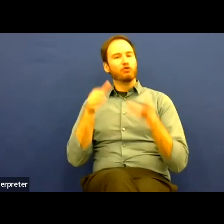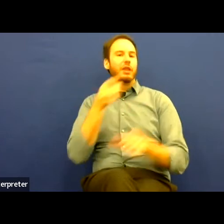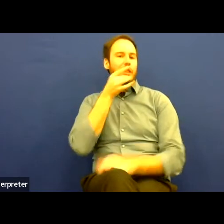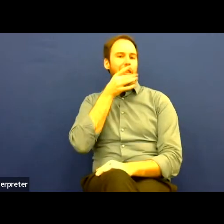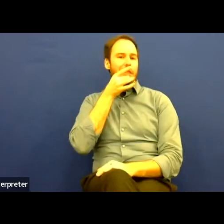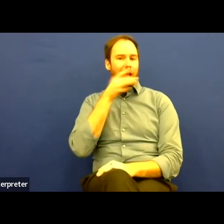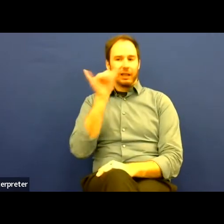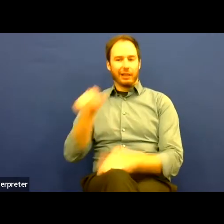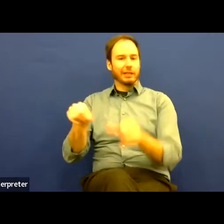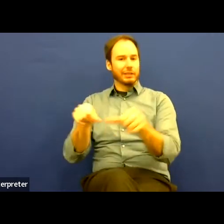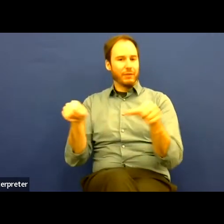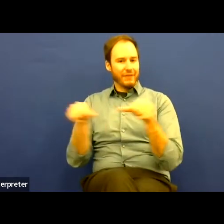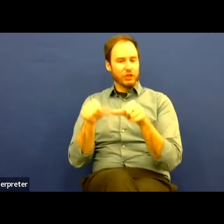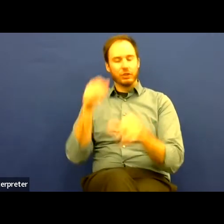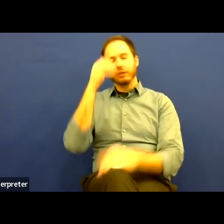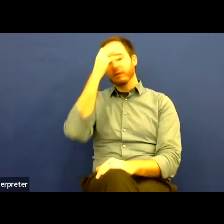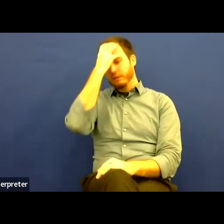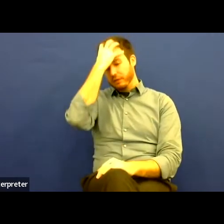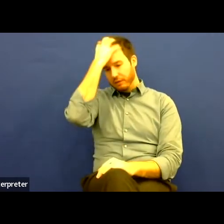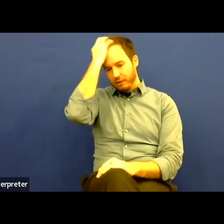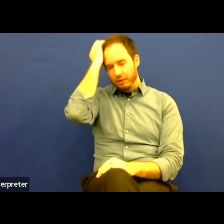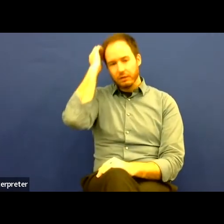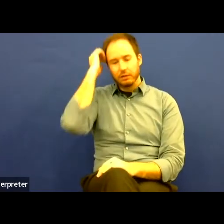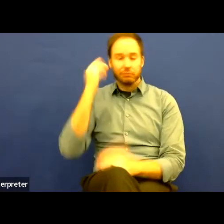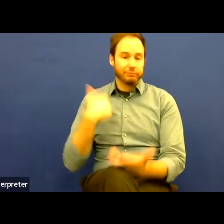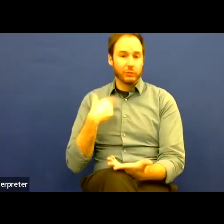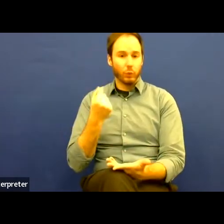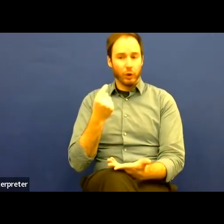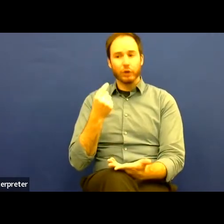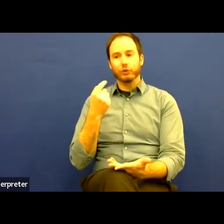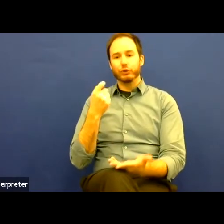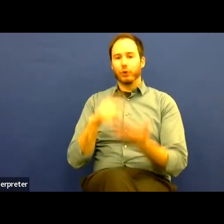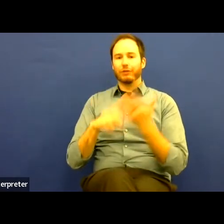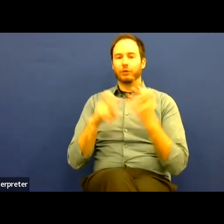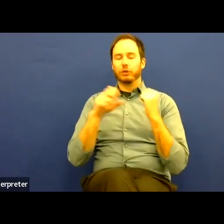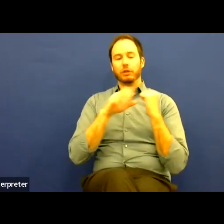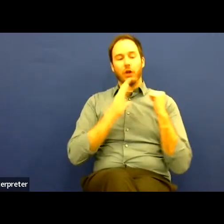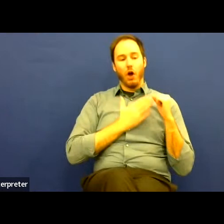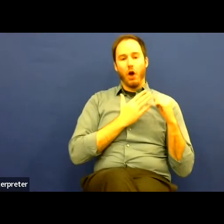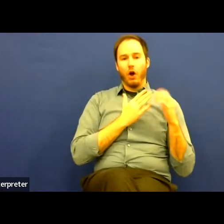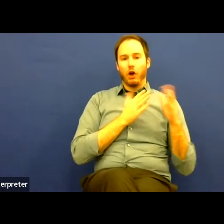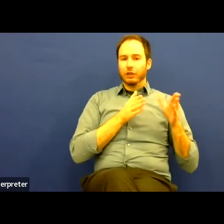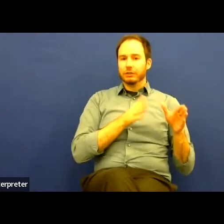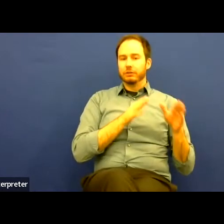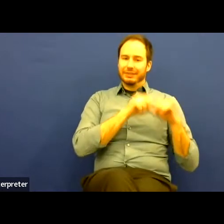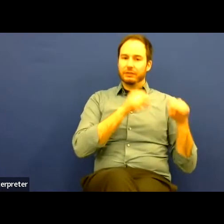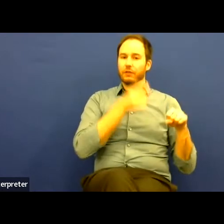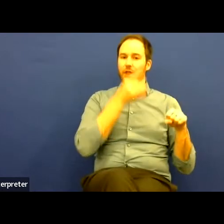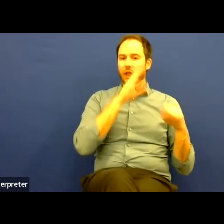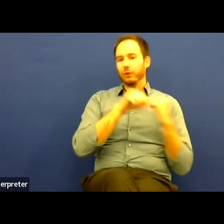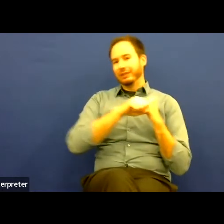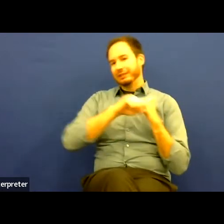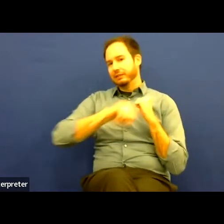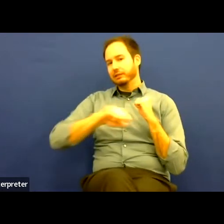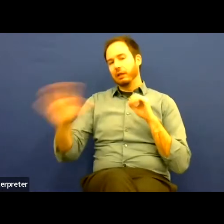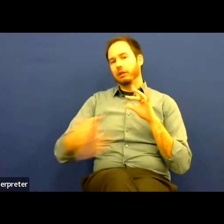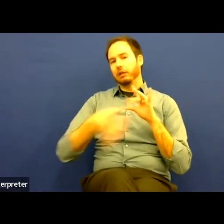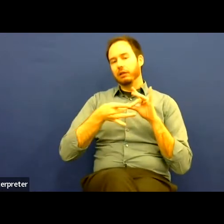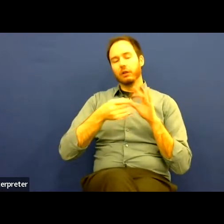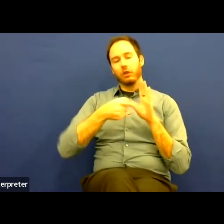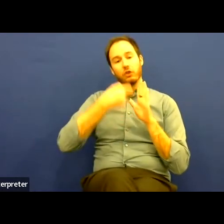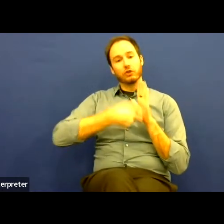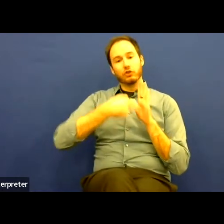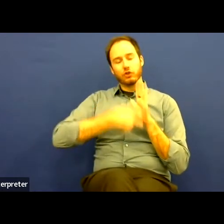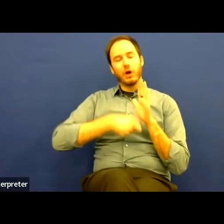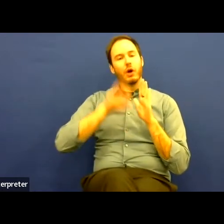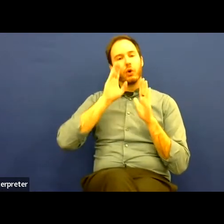in that subdivision. And basically what we do is we create an extension to our lighting district and the electrical